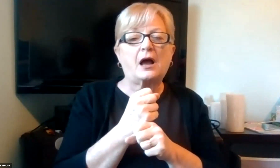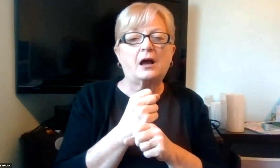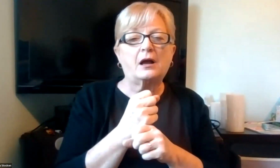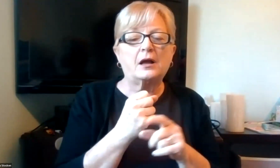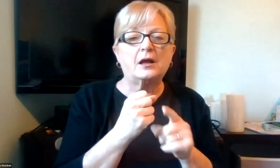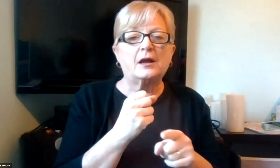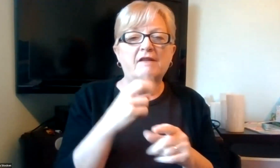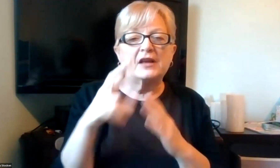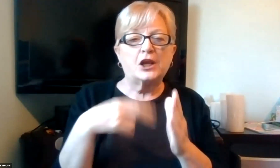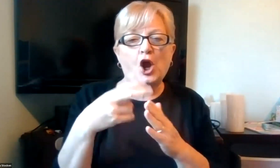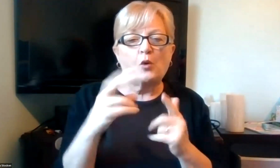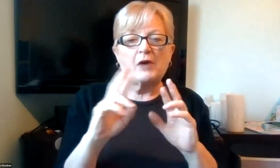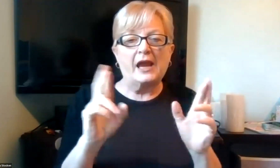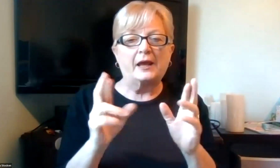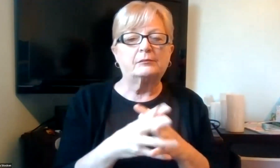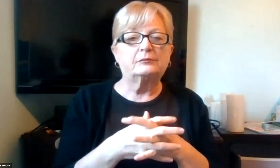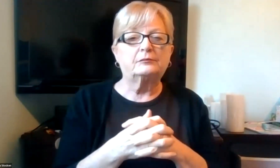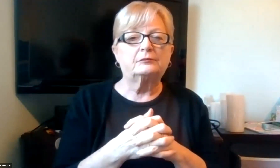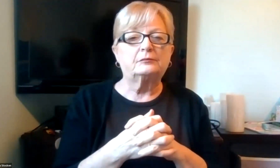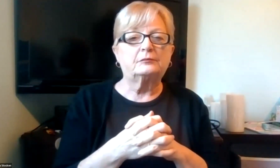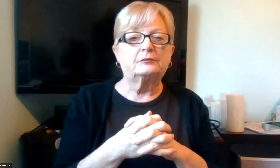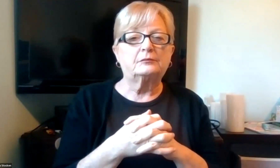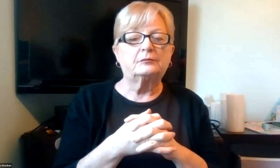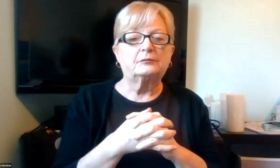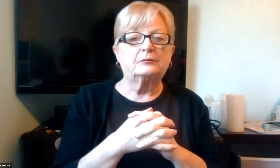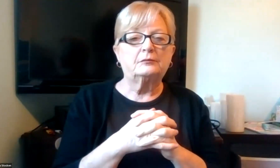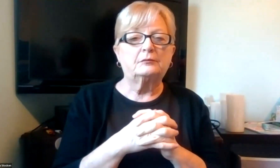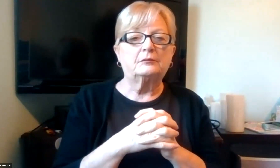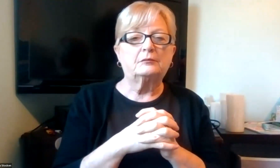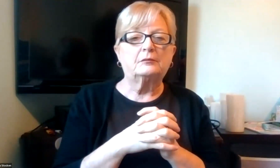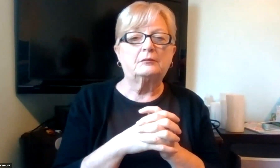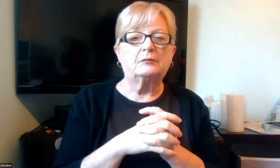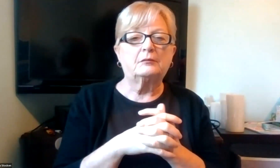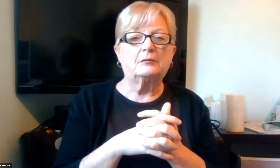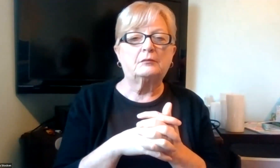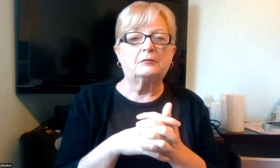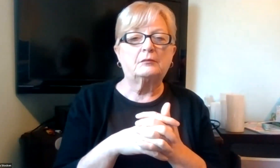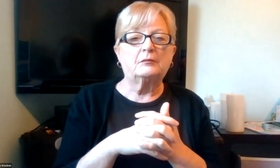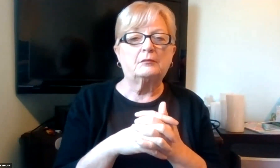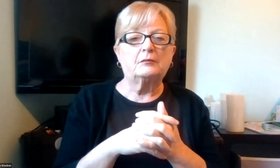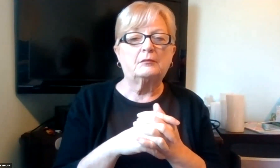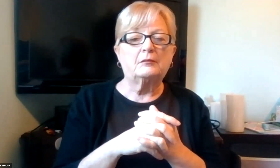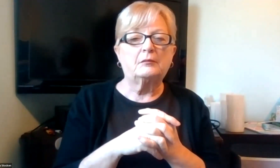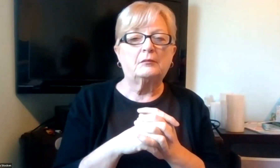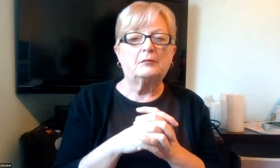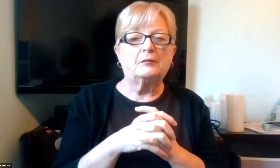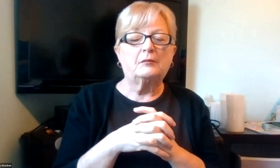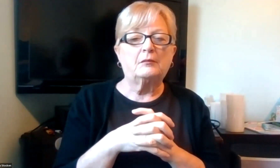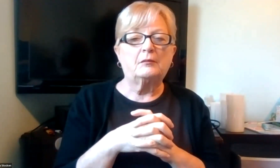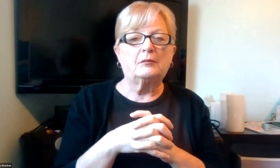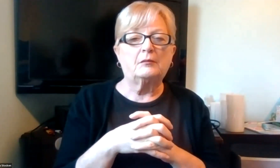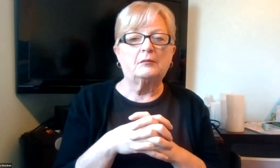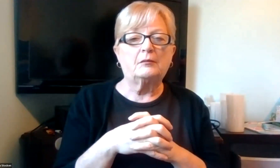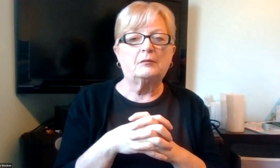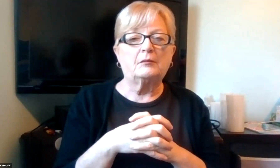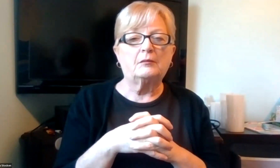can't. They have this ad that I was trying to skip and now I'm on the Kohl's website. Oh no.